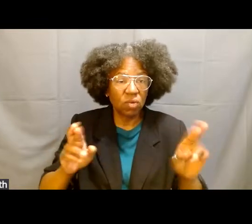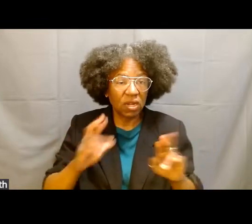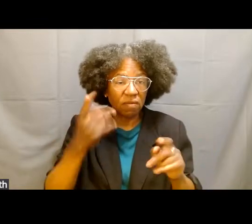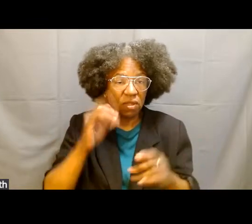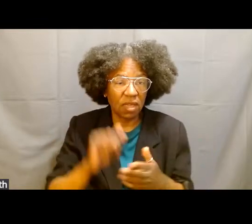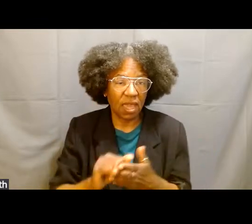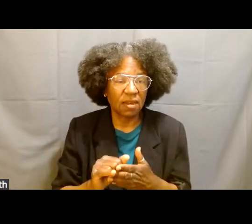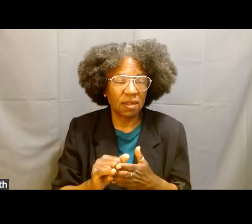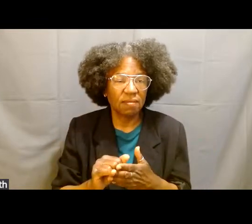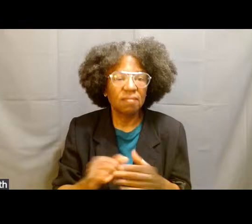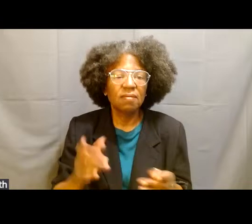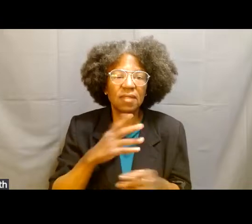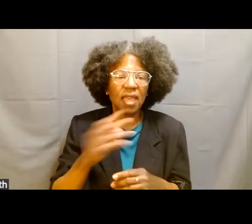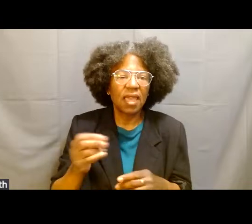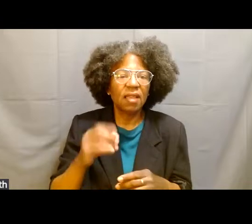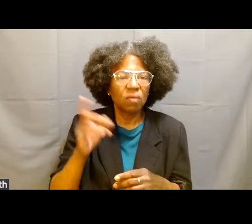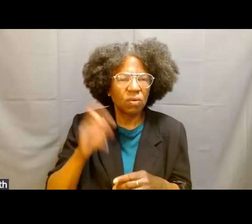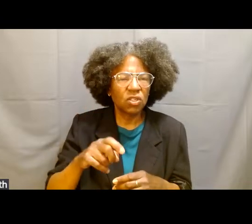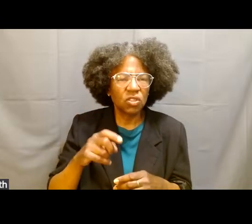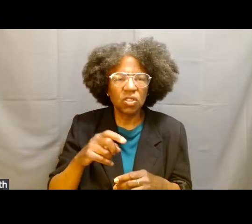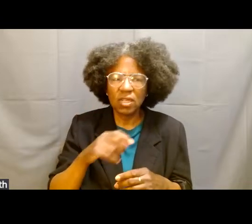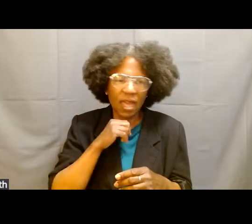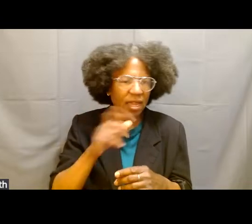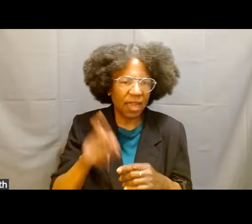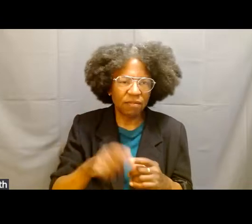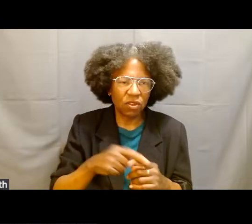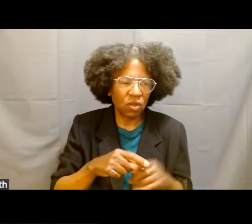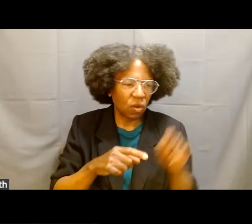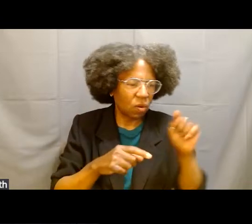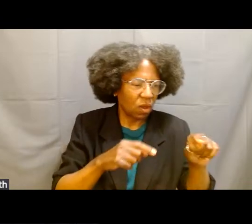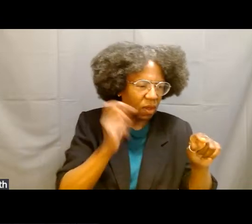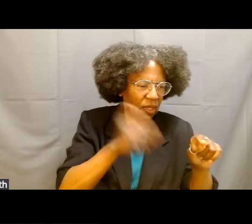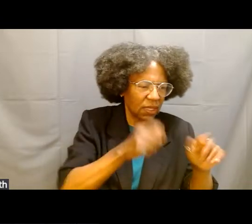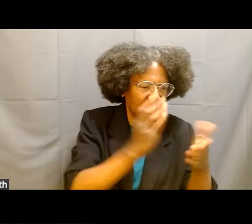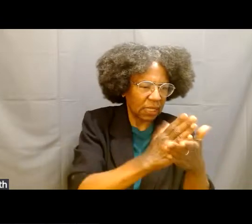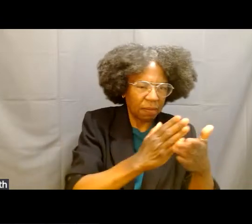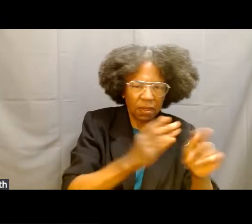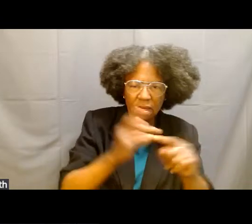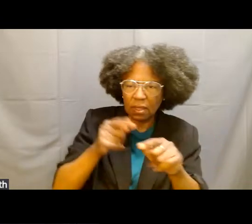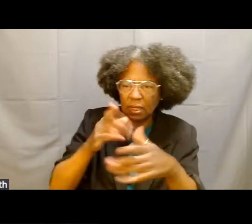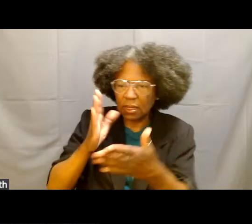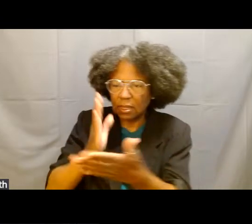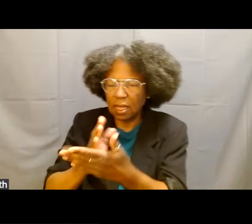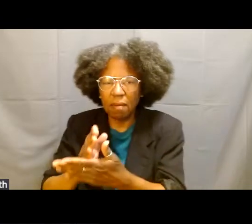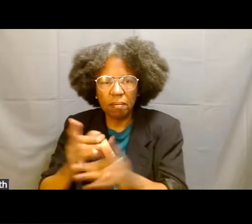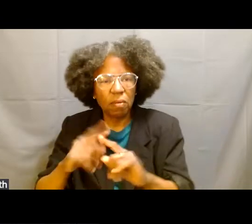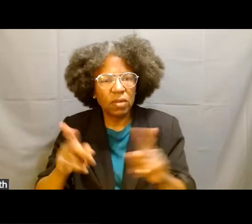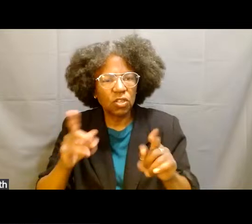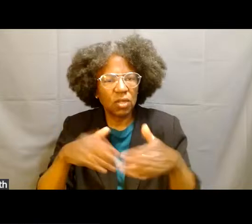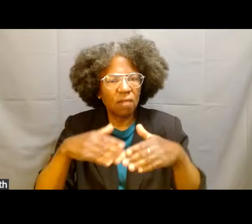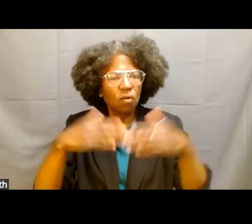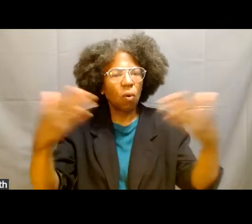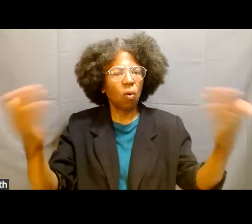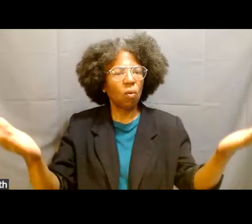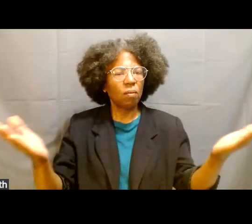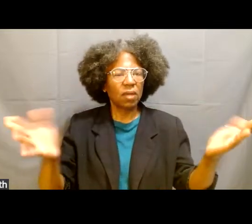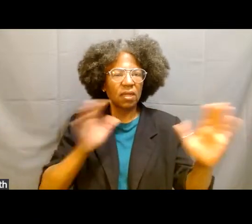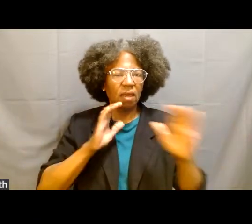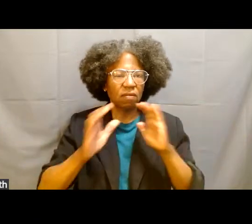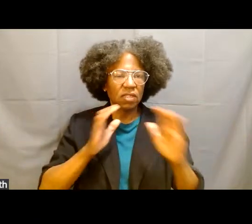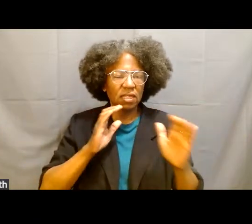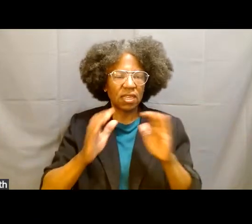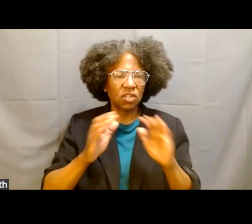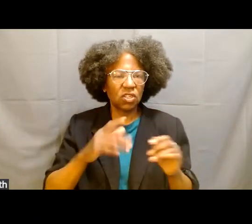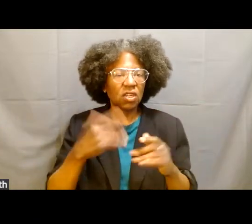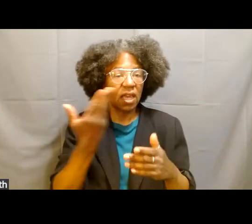should have open and honest conversations about what we want for our children, and you exemplified that through your moral